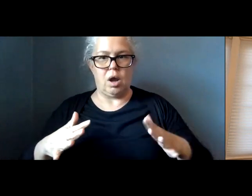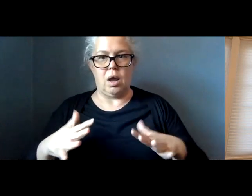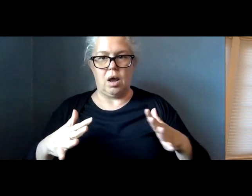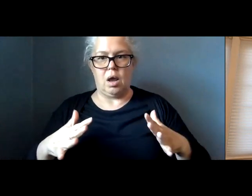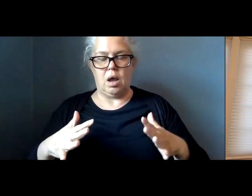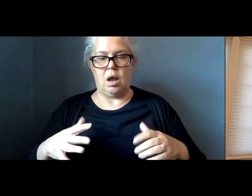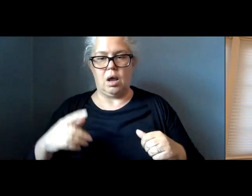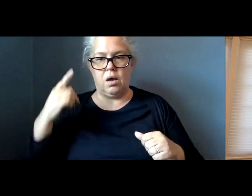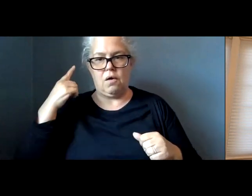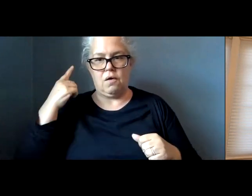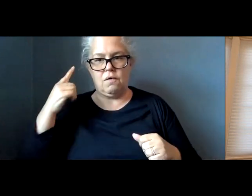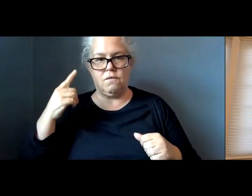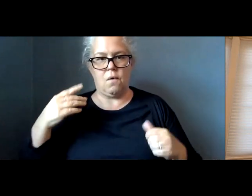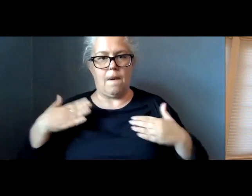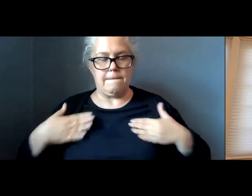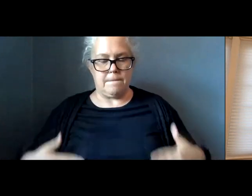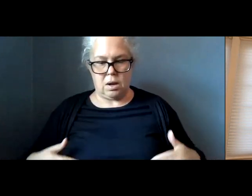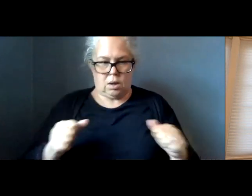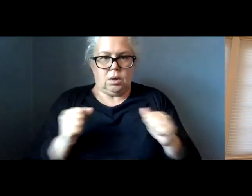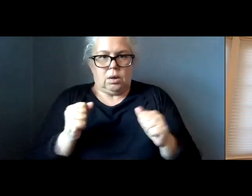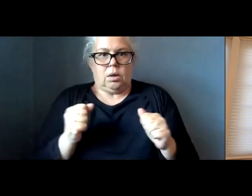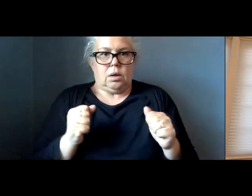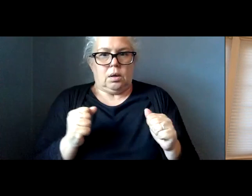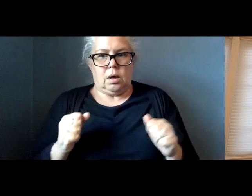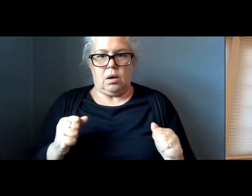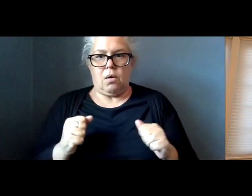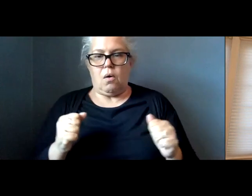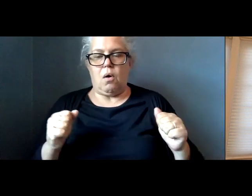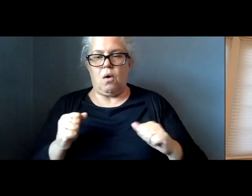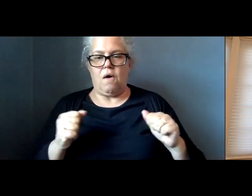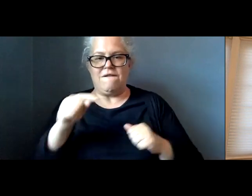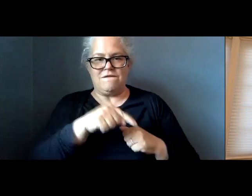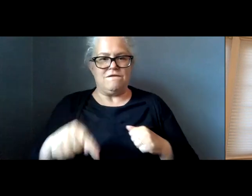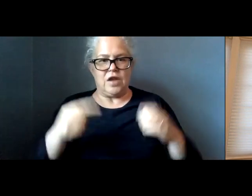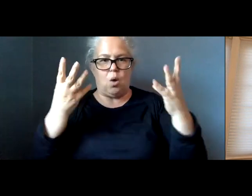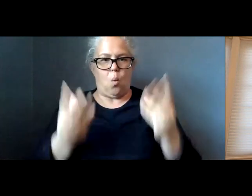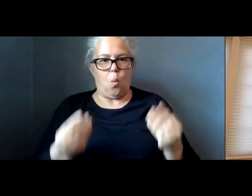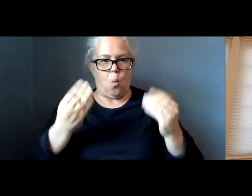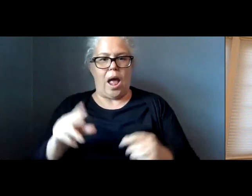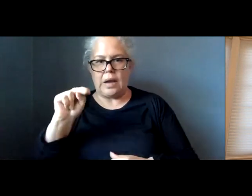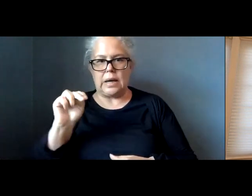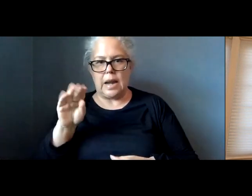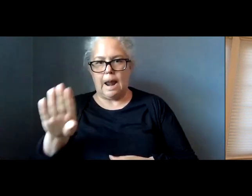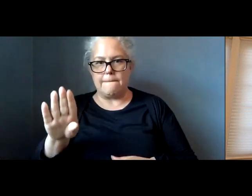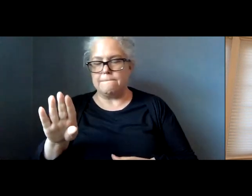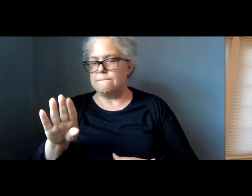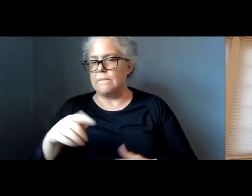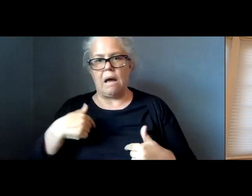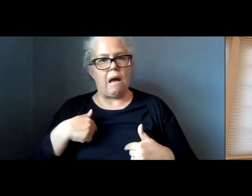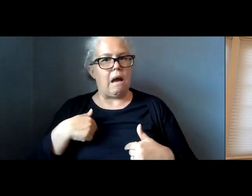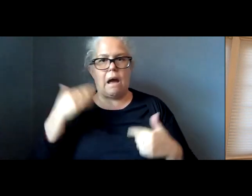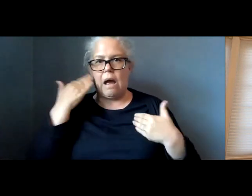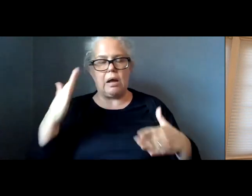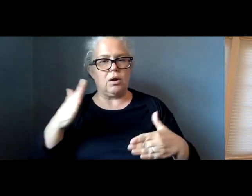to the twitching in my upper body and the shiver in my legs. My feet were wet to numbness. I did not know where my